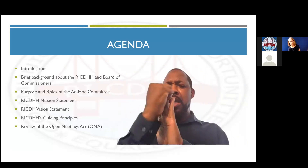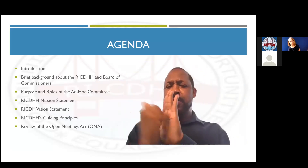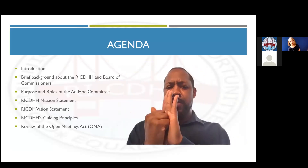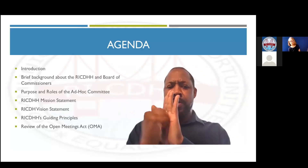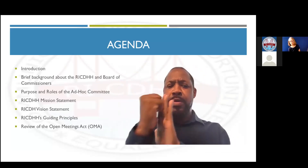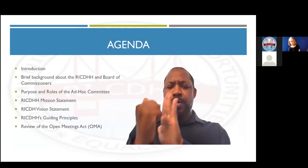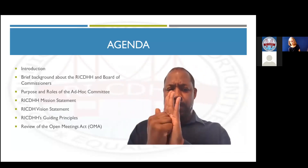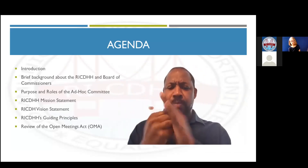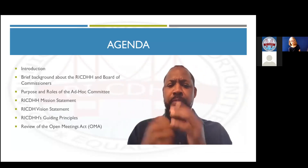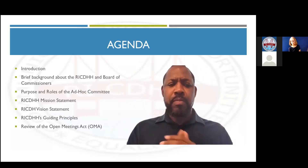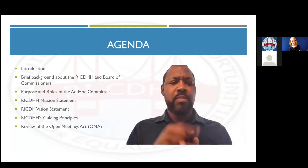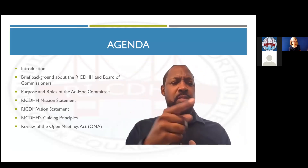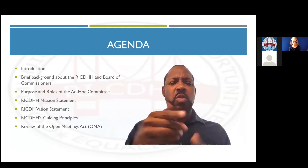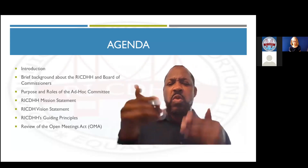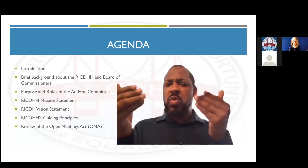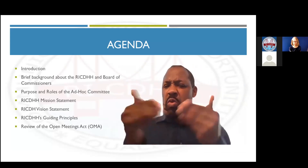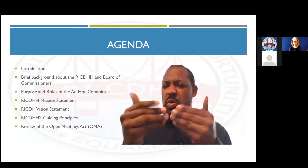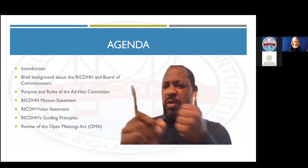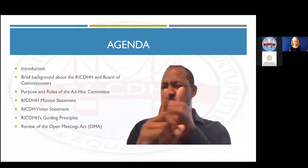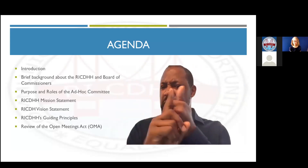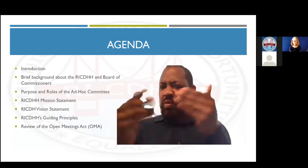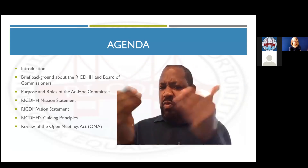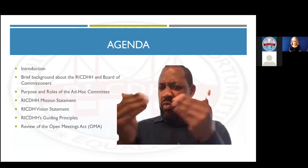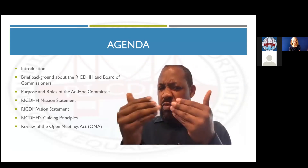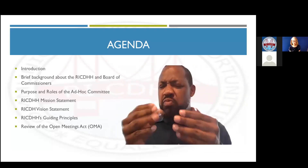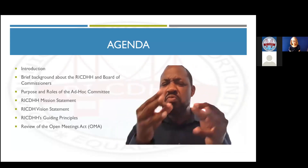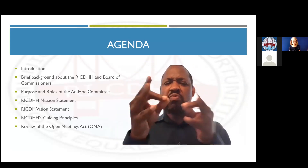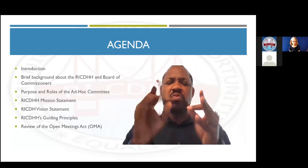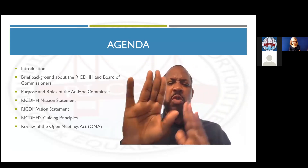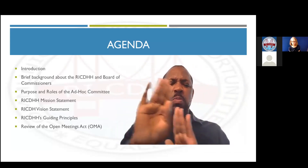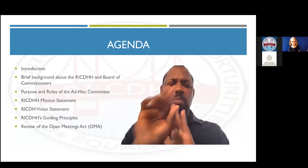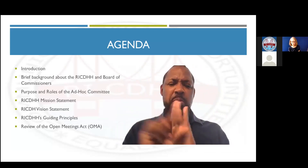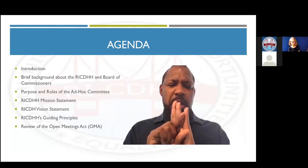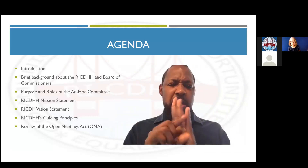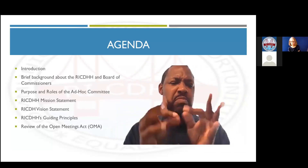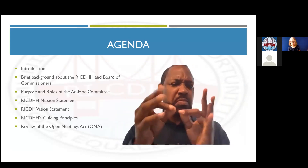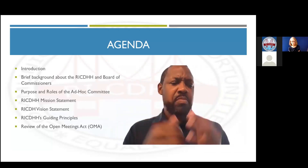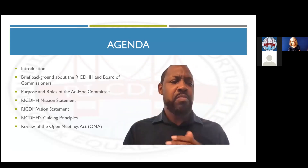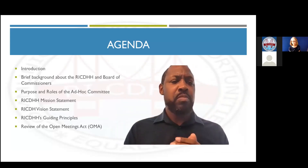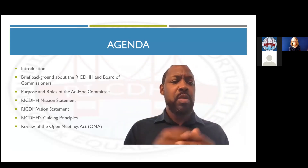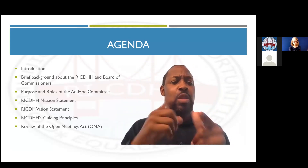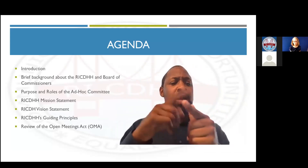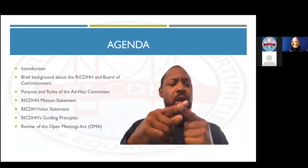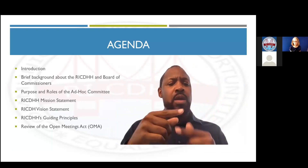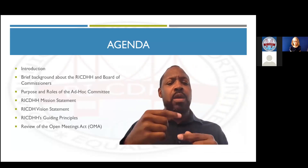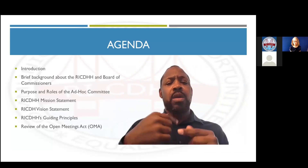As I mentioned earlier, here's the agenda. We're going to start off with introductions. Tell us a little bit about yourself,